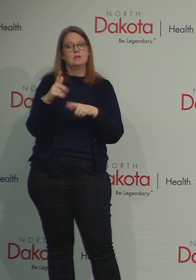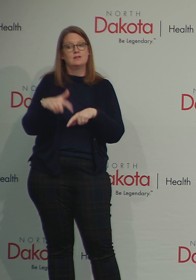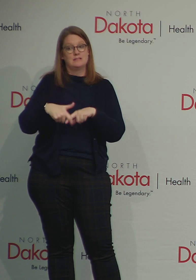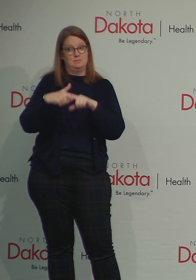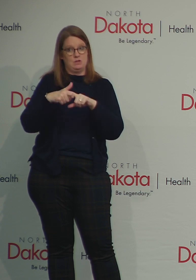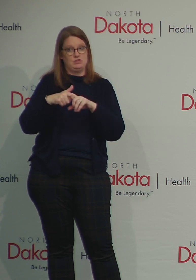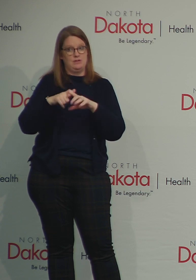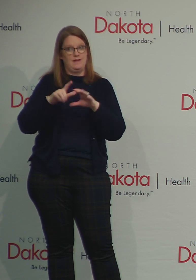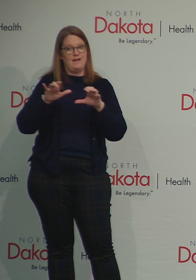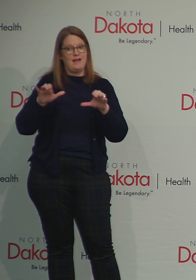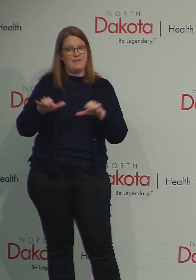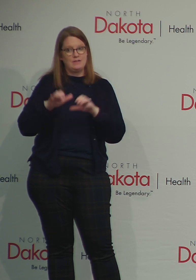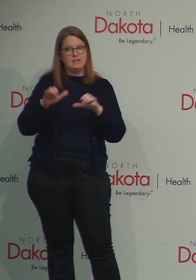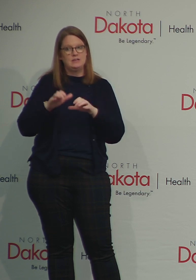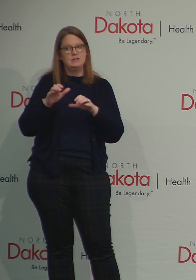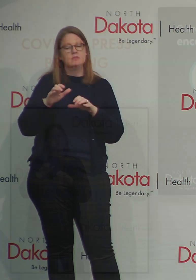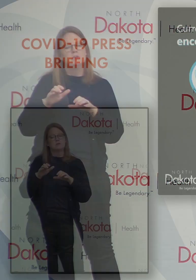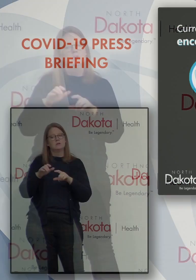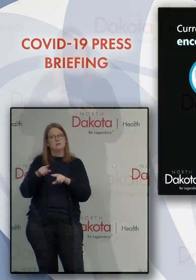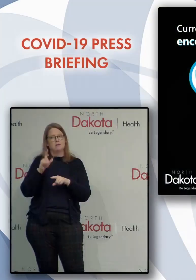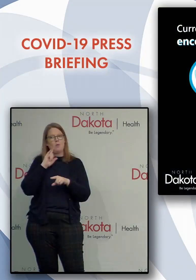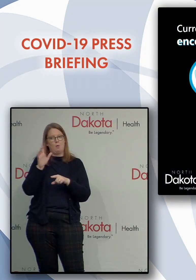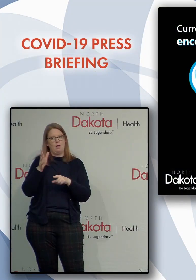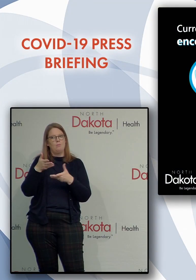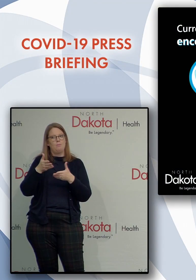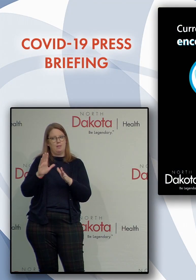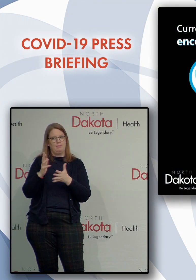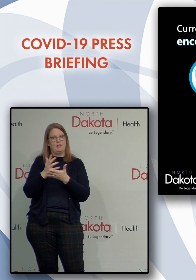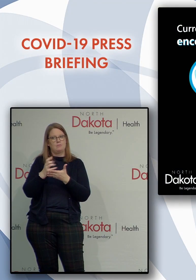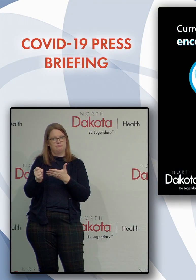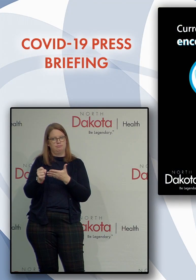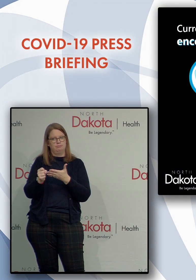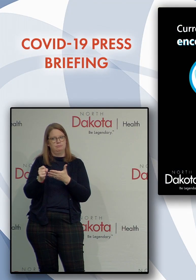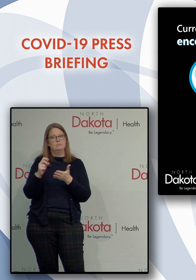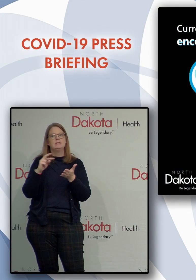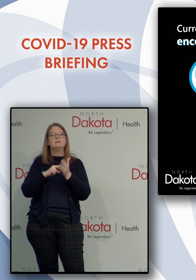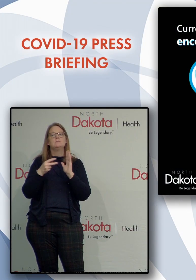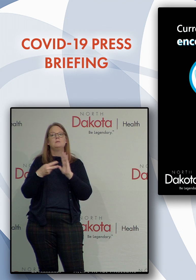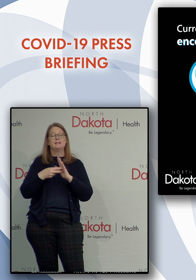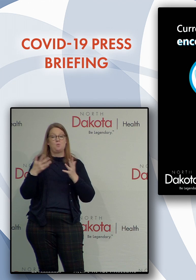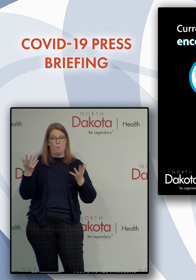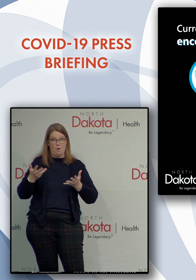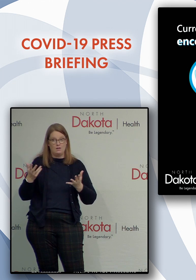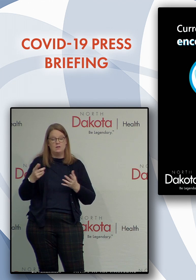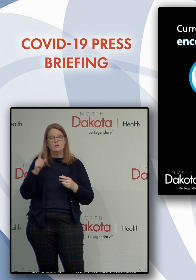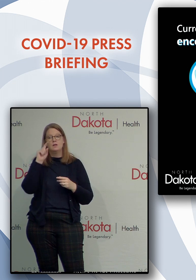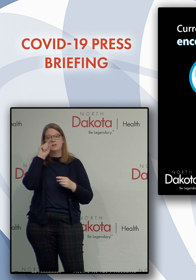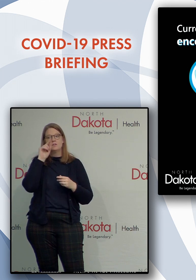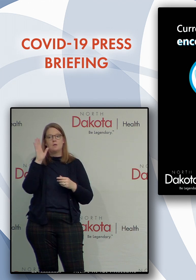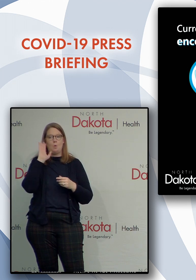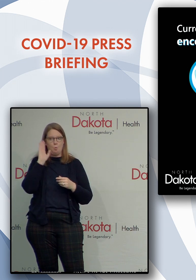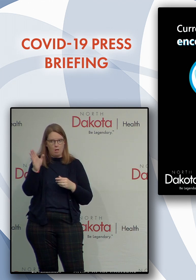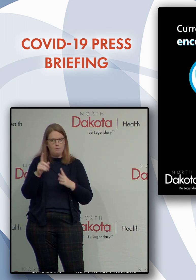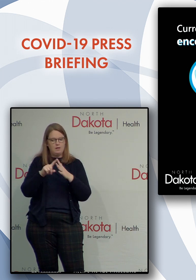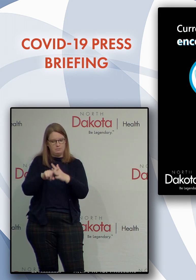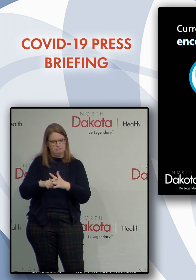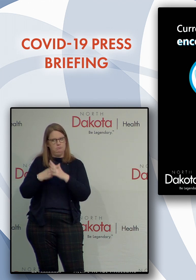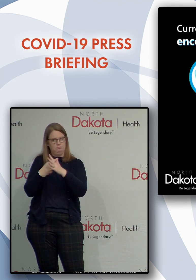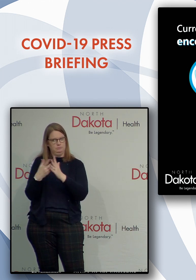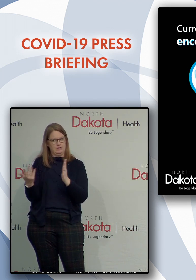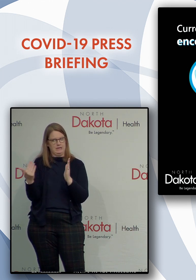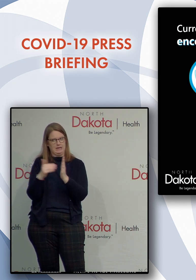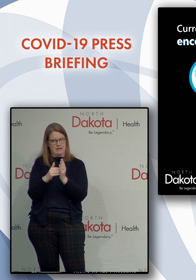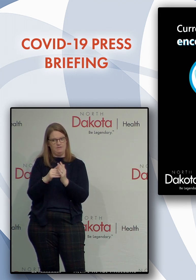activities is going to be allowed to expire on December 14th. So that means that there will be a resumption